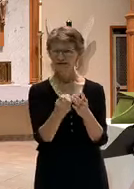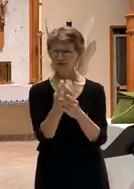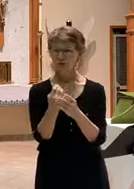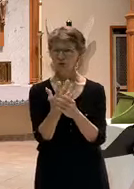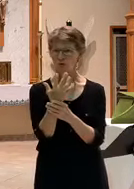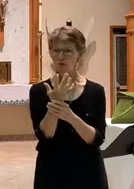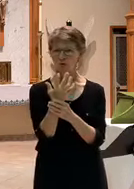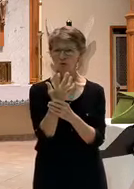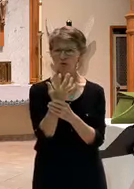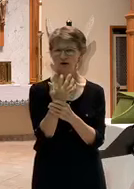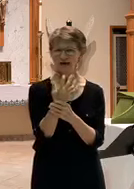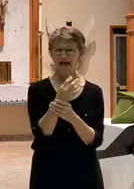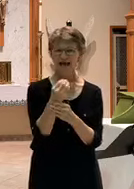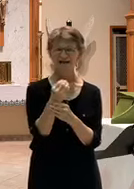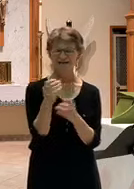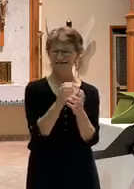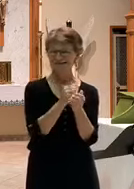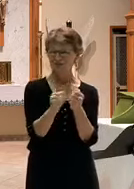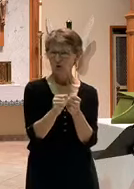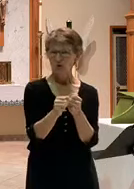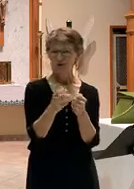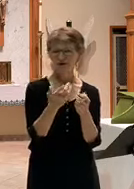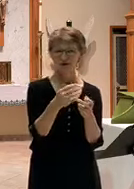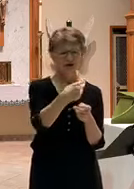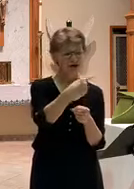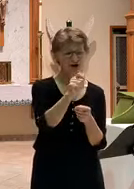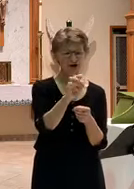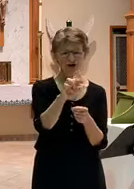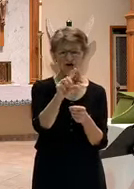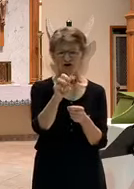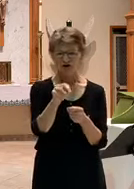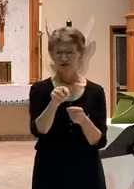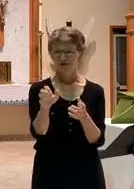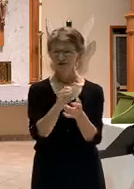the wheat or your vegetables in your garden or even grass in a lawn, right?